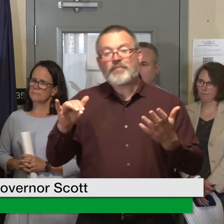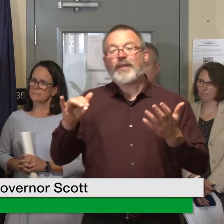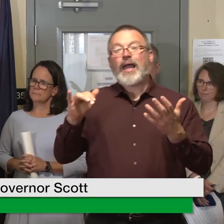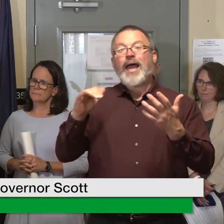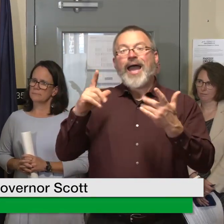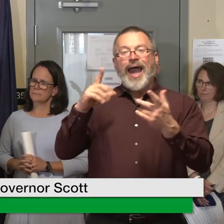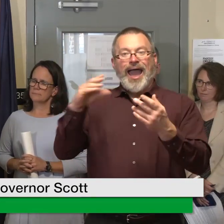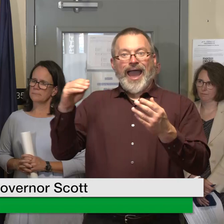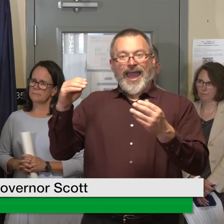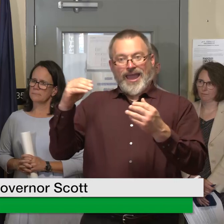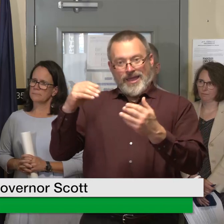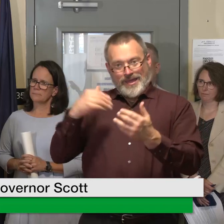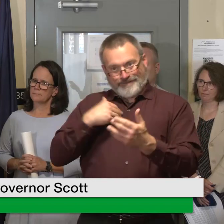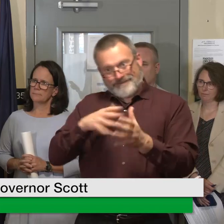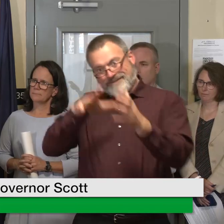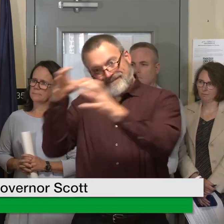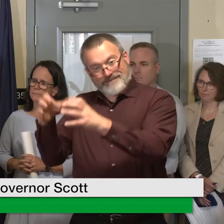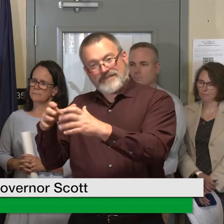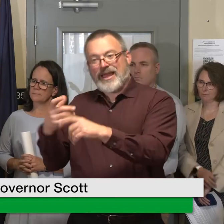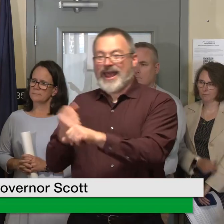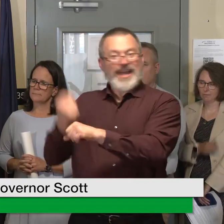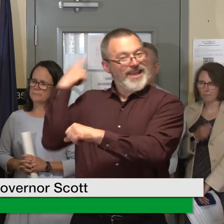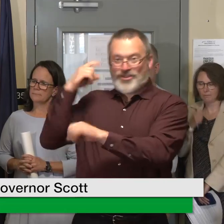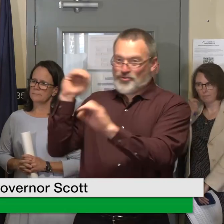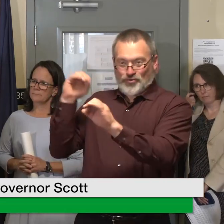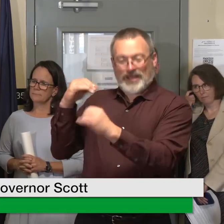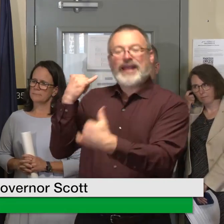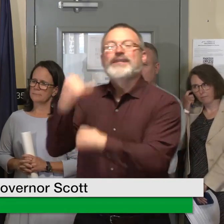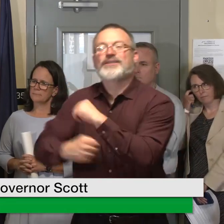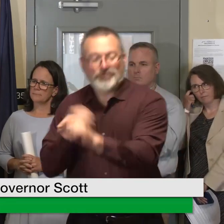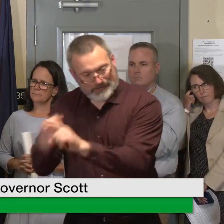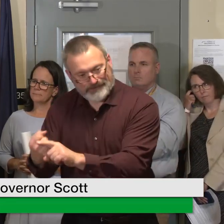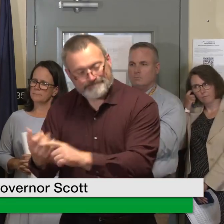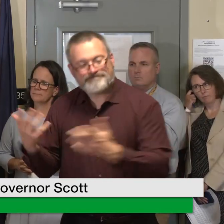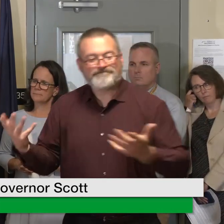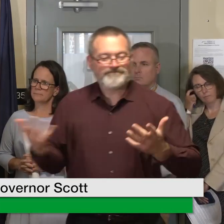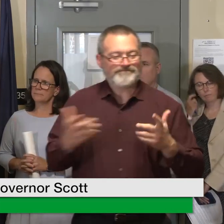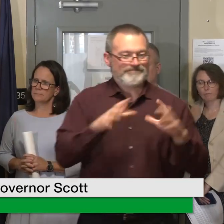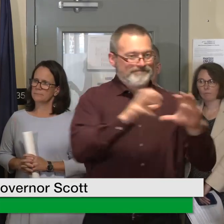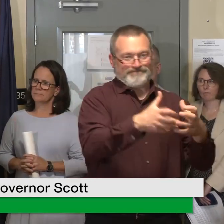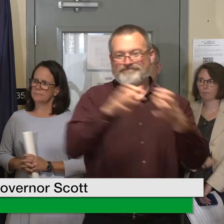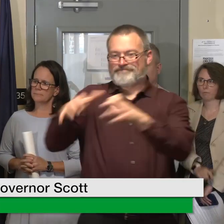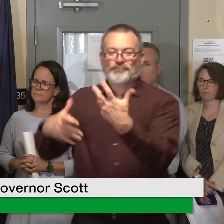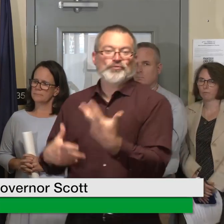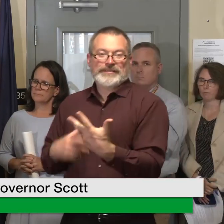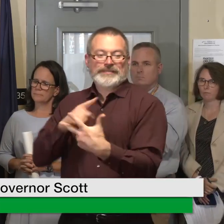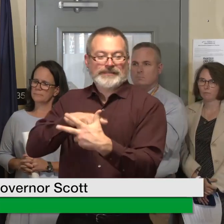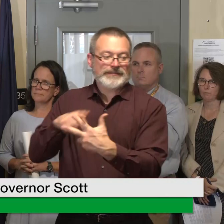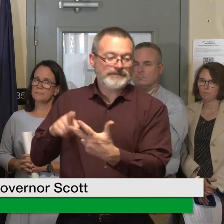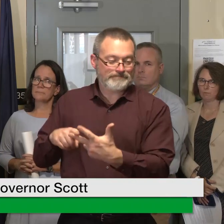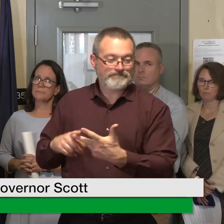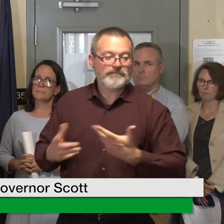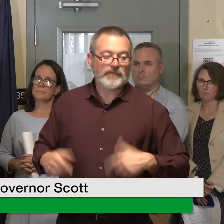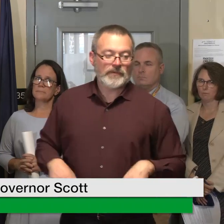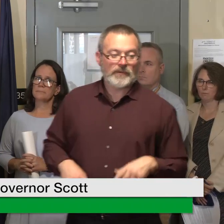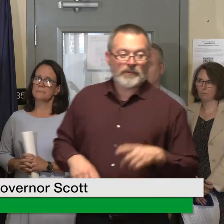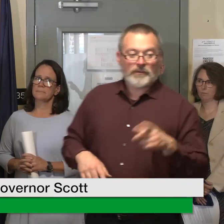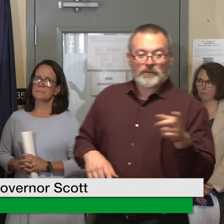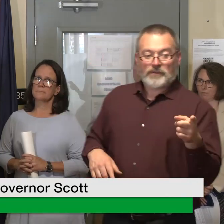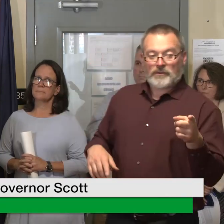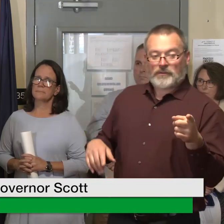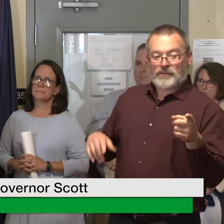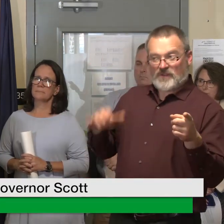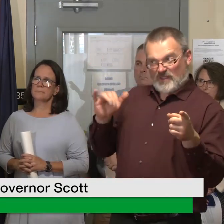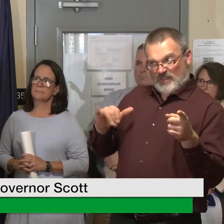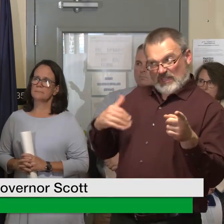those farmers that were not hit last time that we'll need to pay attention to as well. Are you aware of any livestock deaths